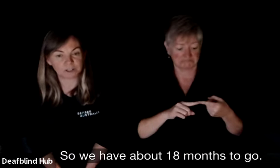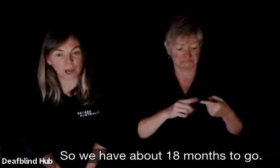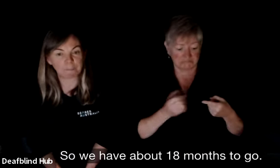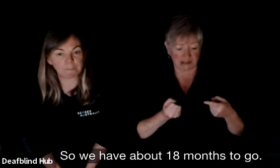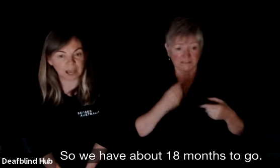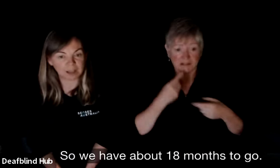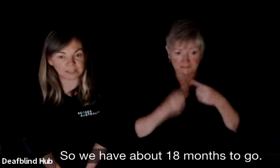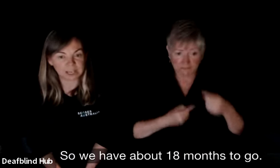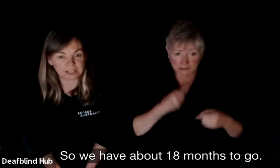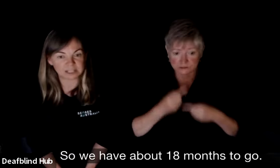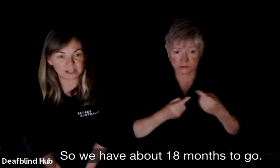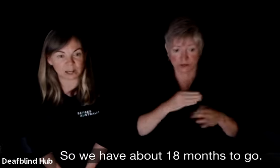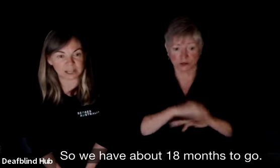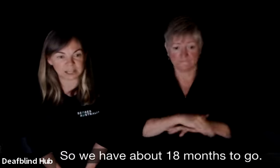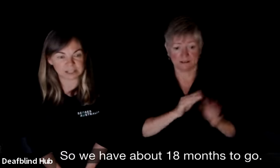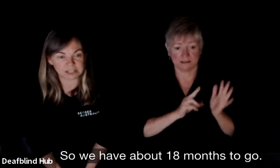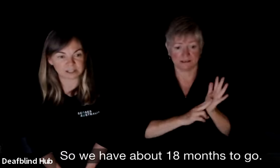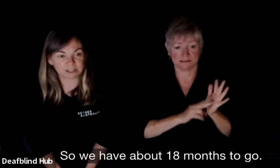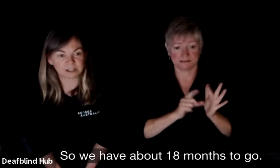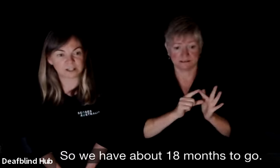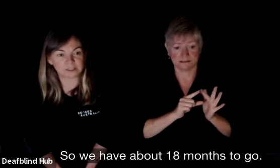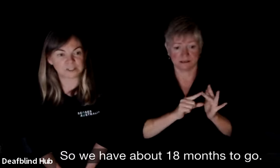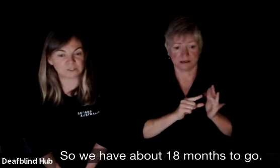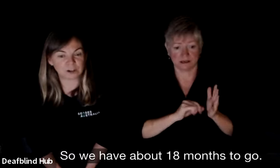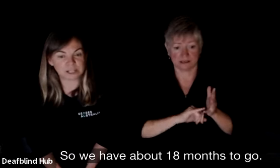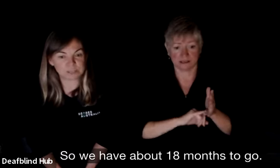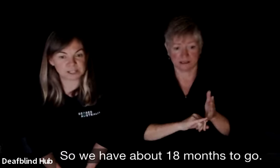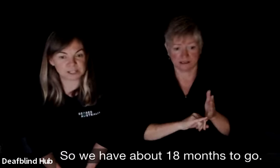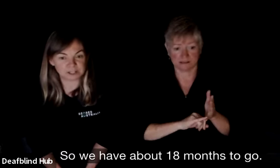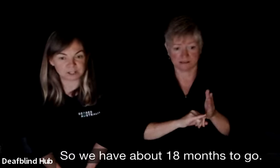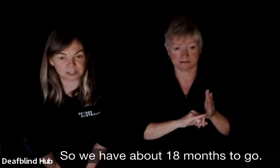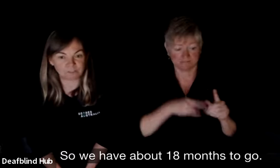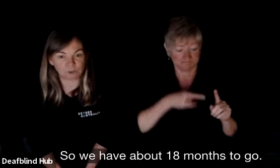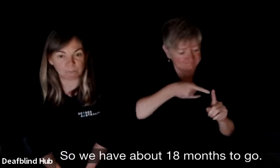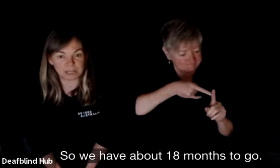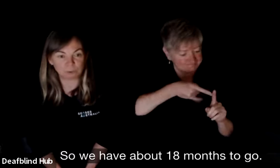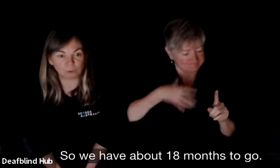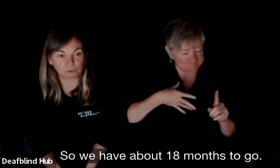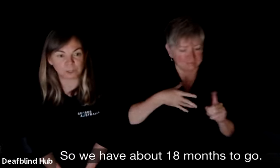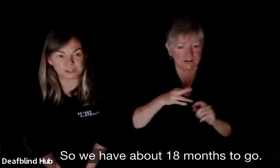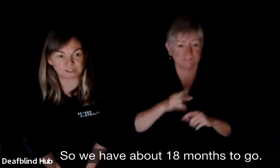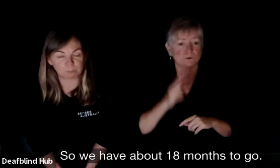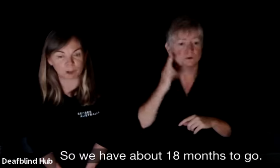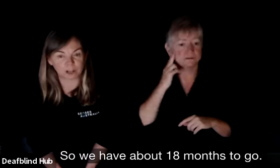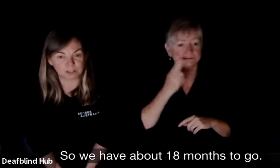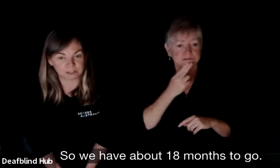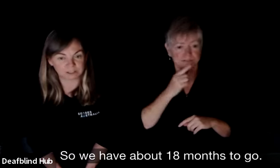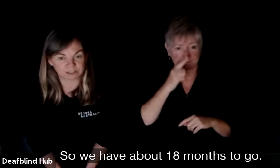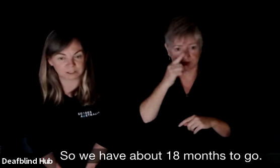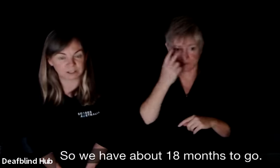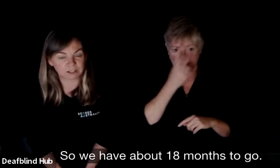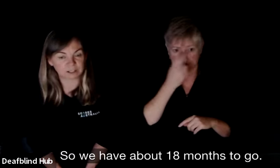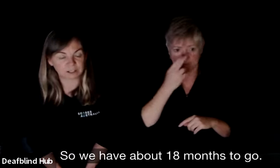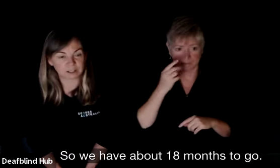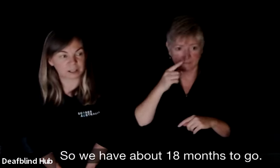information about the NDIS that's very specific for people with deaf